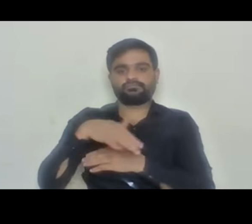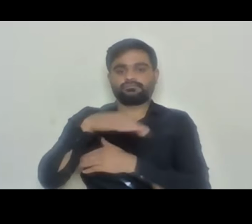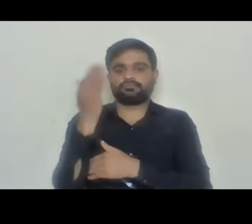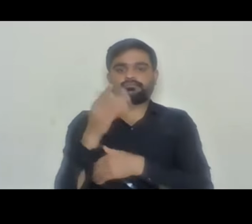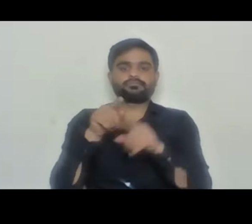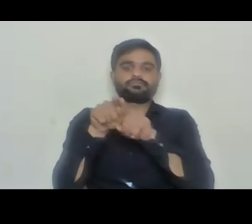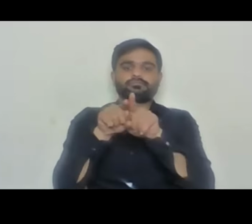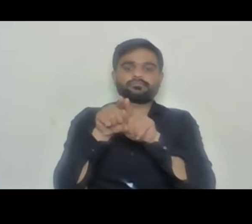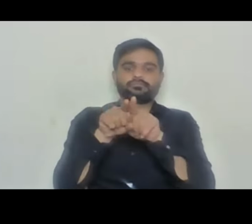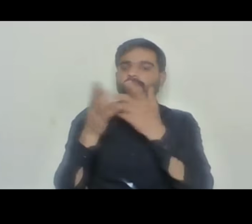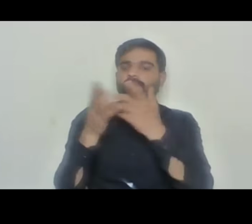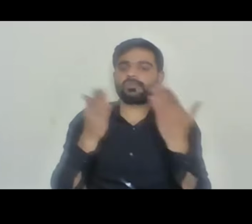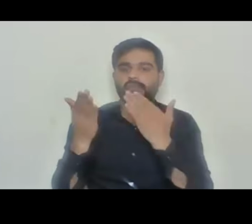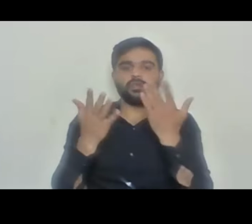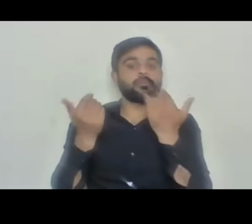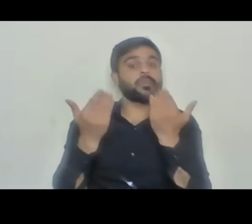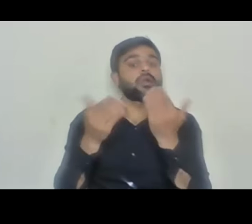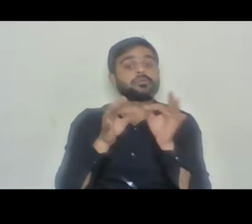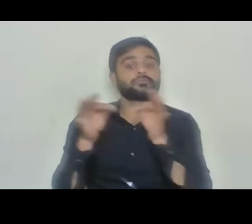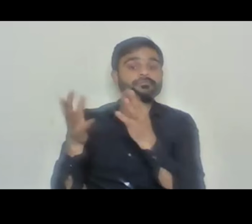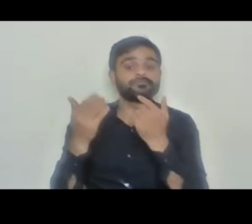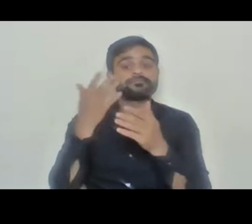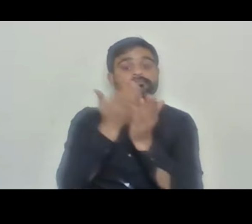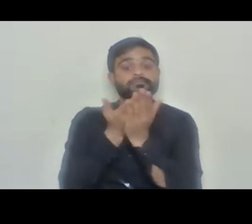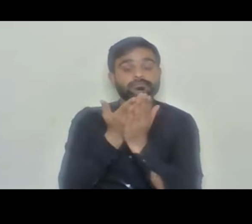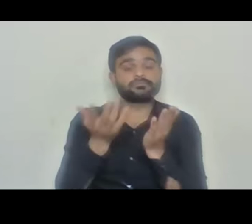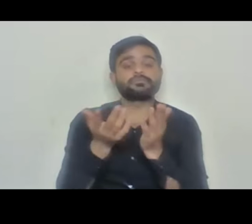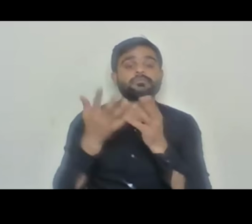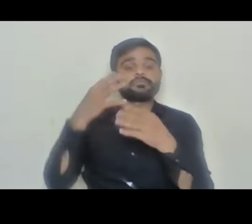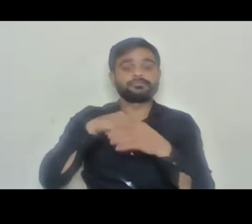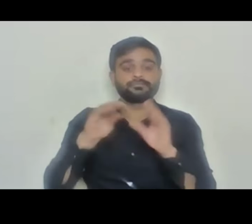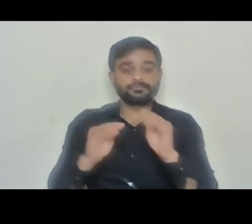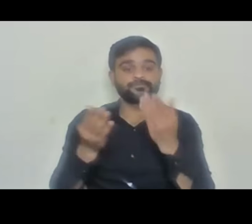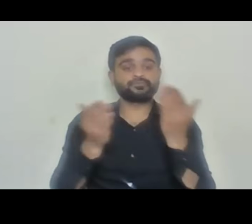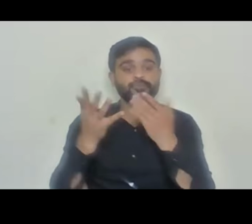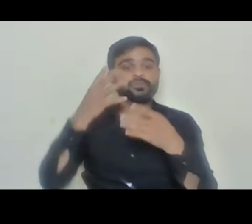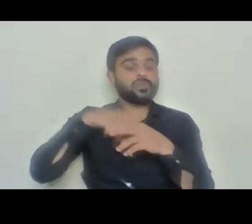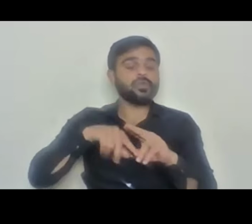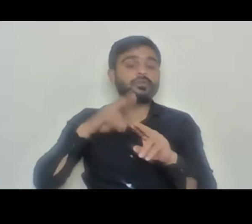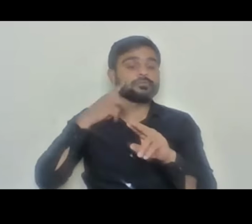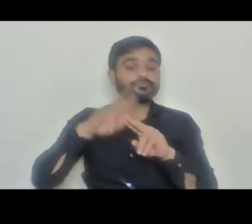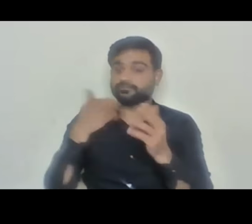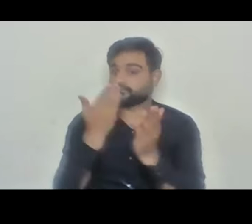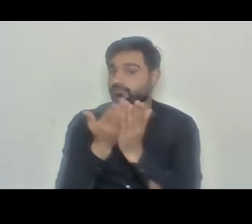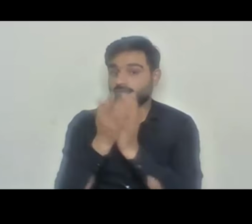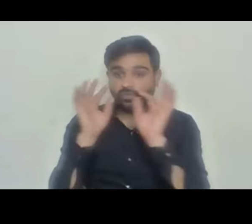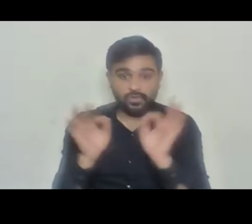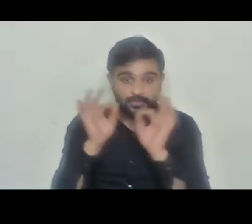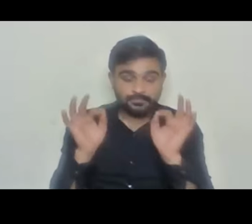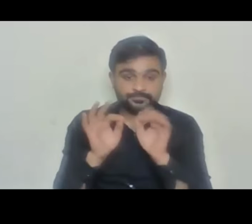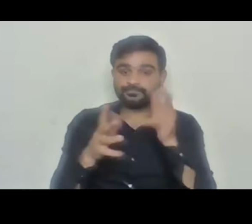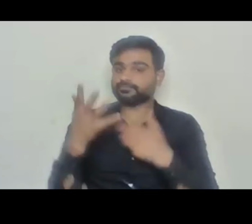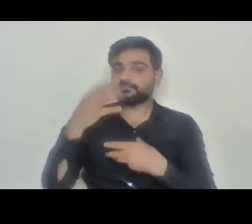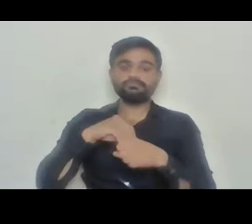them with different services, they might expect that if they participate, they'll get better services, or if they don't participate, they will not get